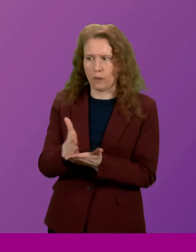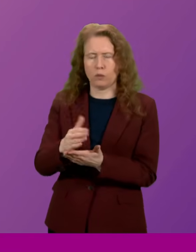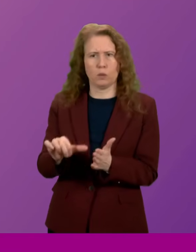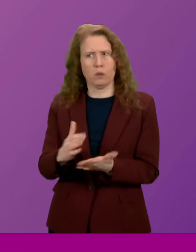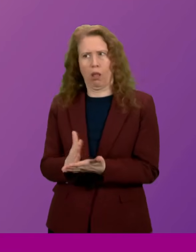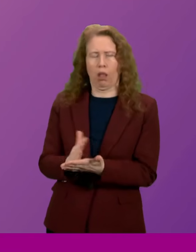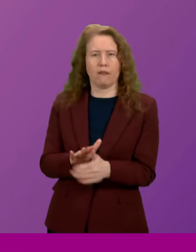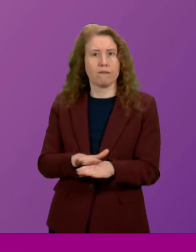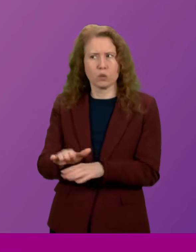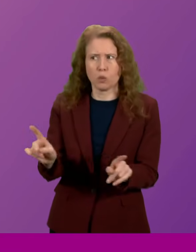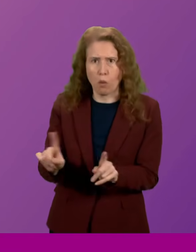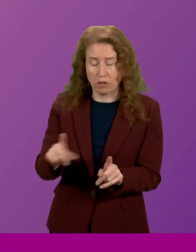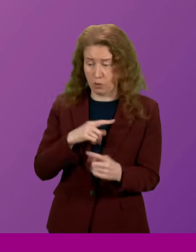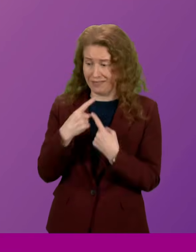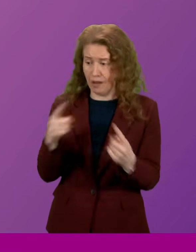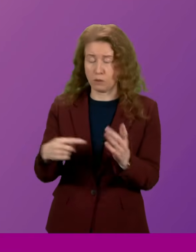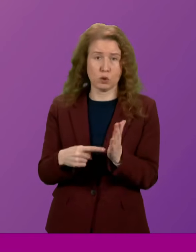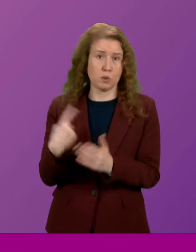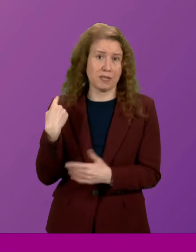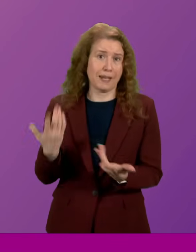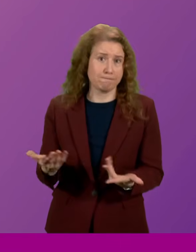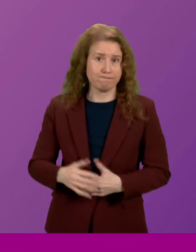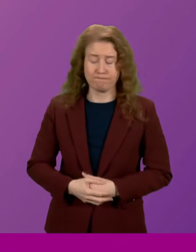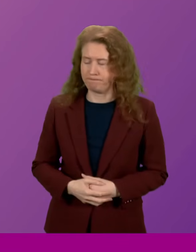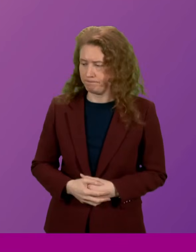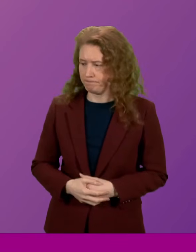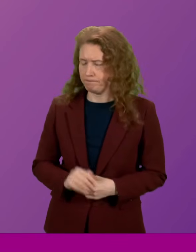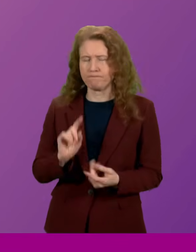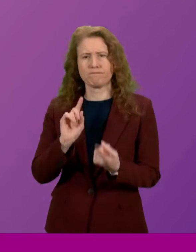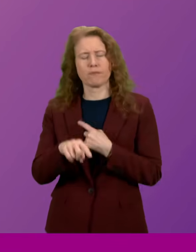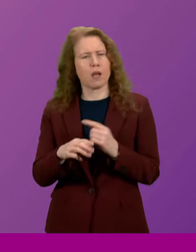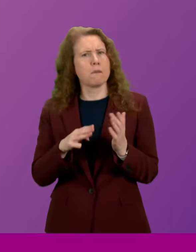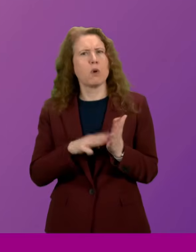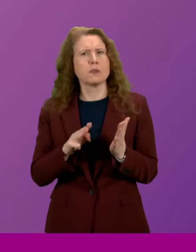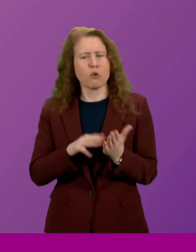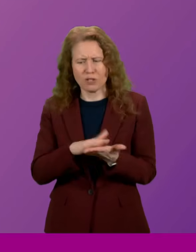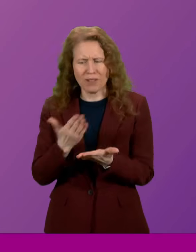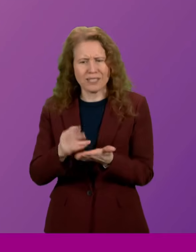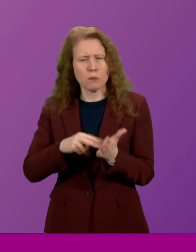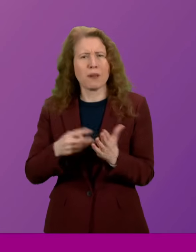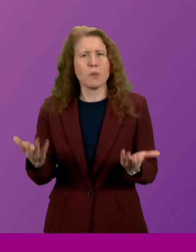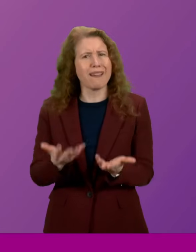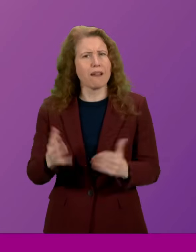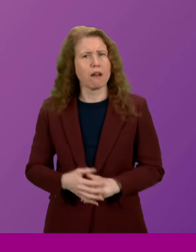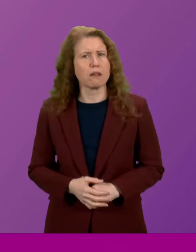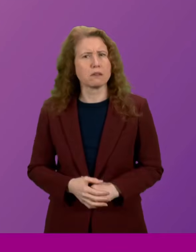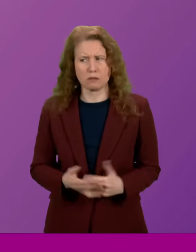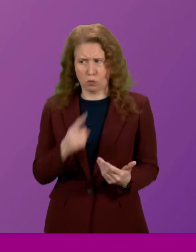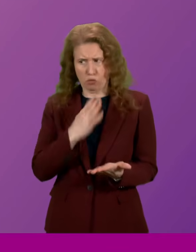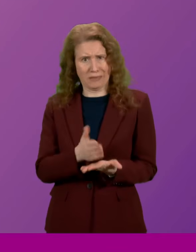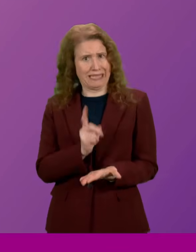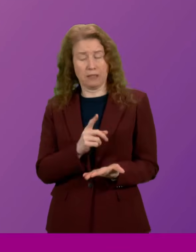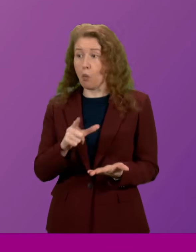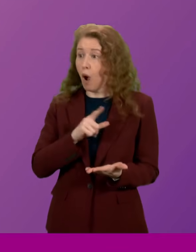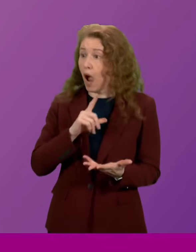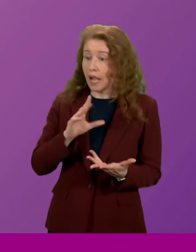as a consequence of the announcement on Tuesday. Russell Finlay. So where's the Mossmoran transition plan that was promised? The reason he didn't produce